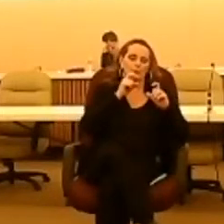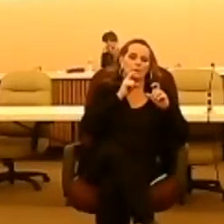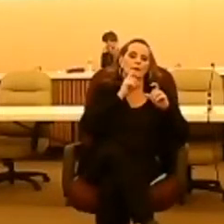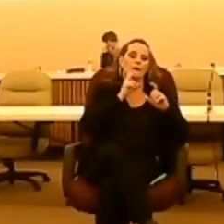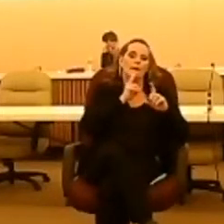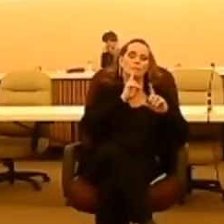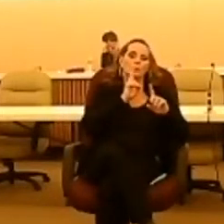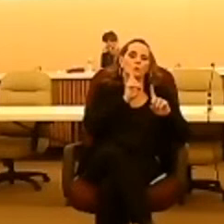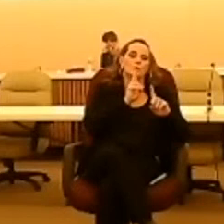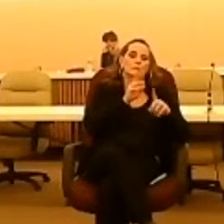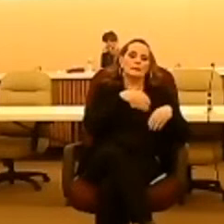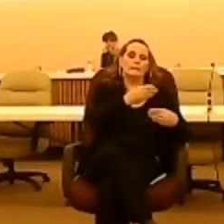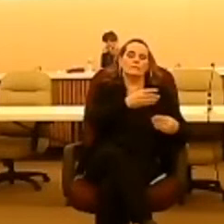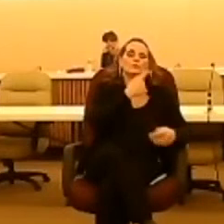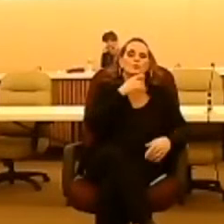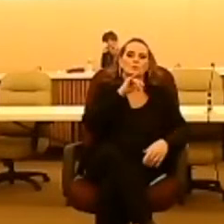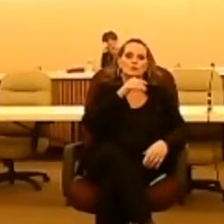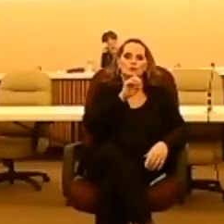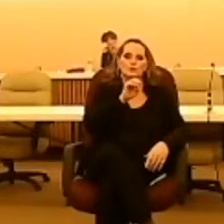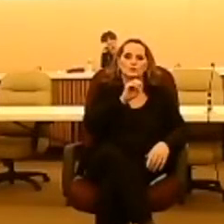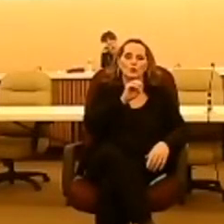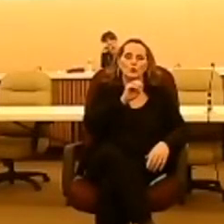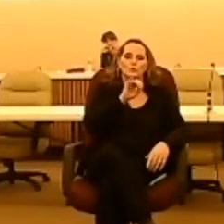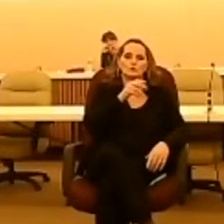Equipment. Second.